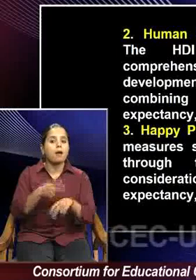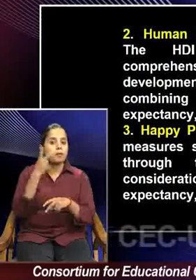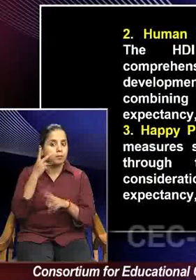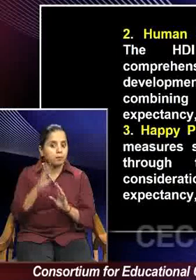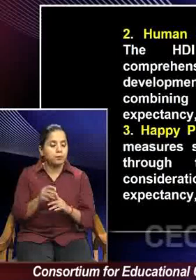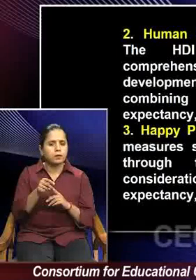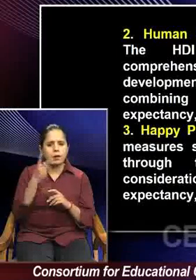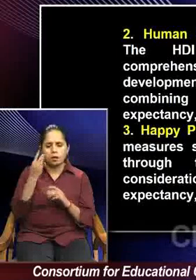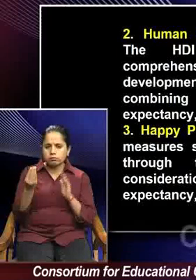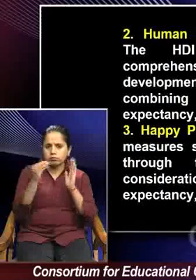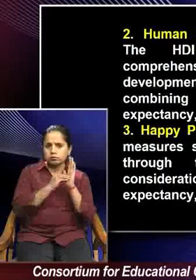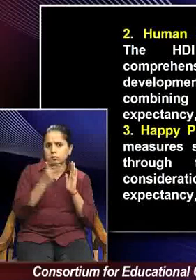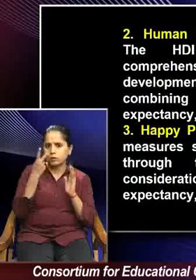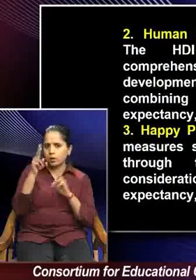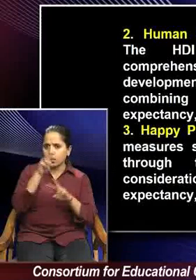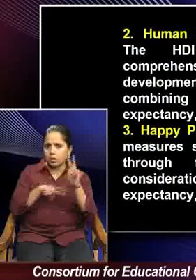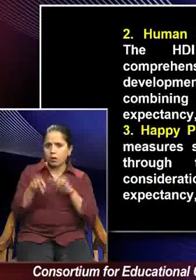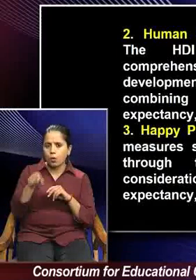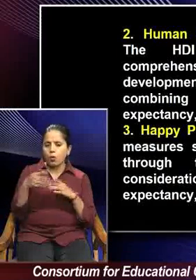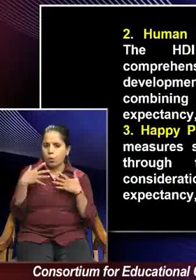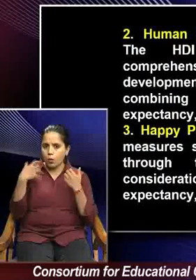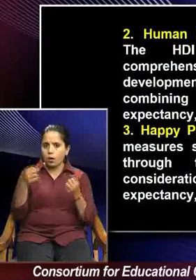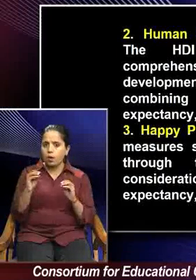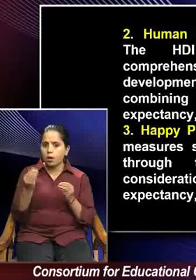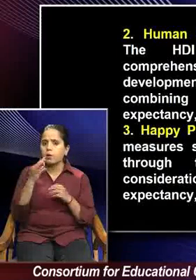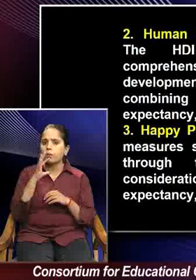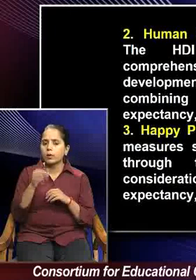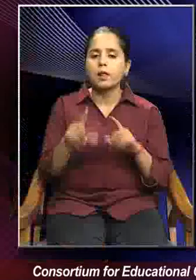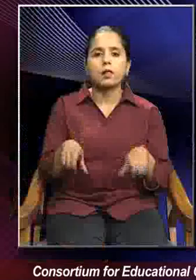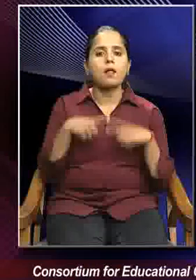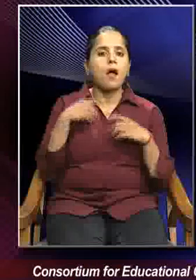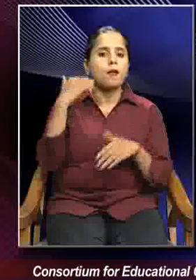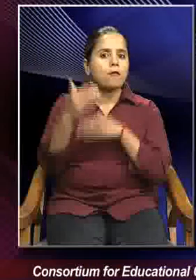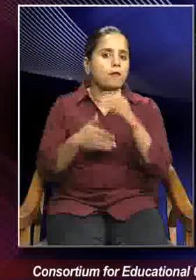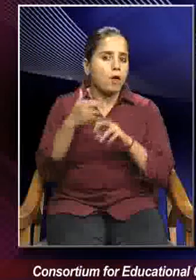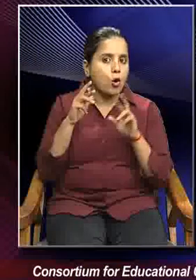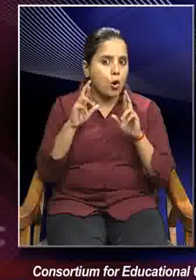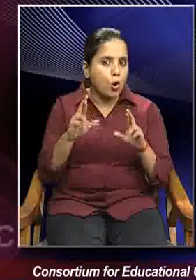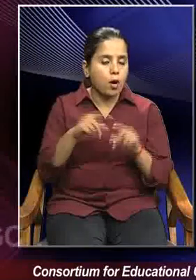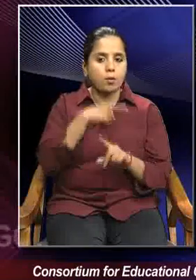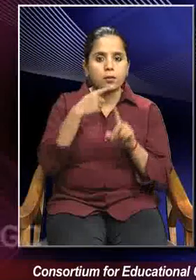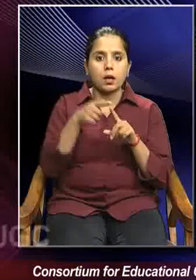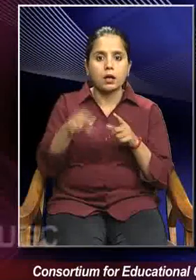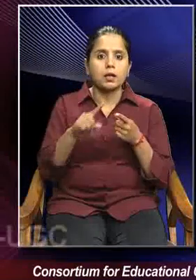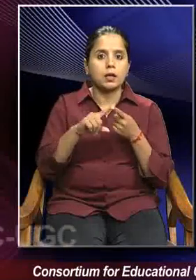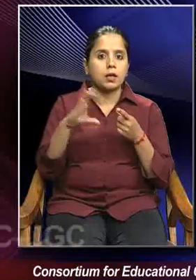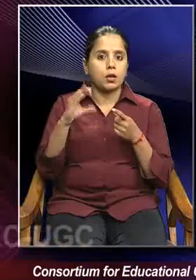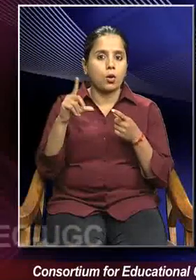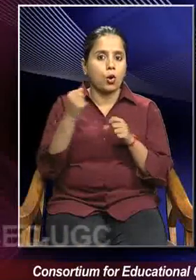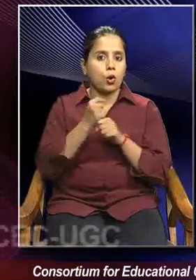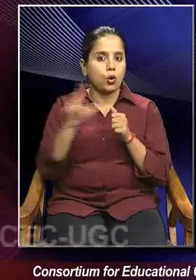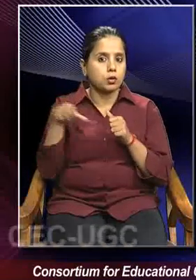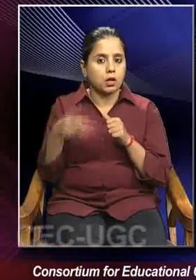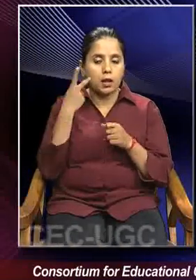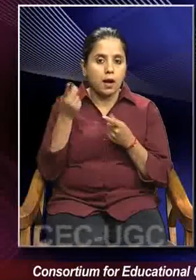taking into consideration the well-being, life expectancy and the ecological